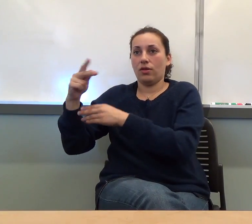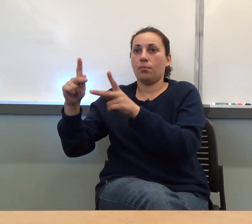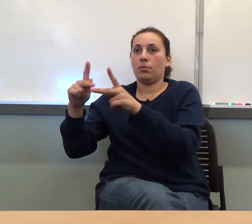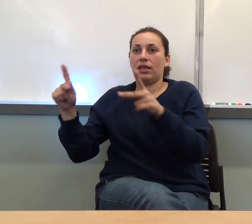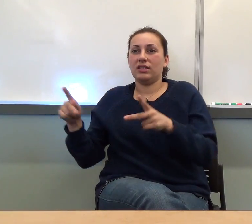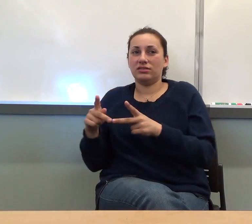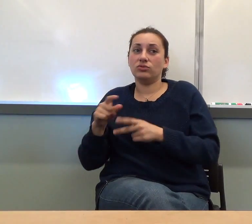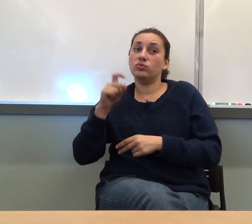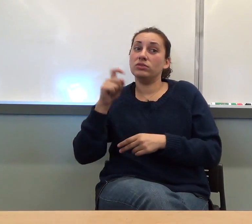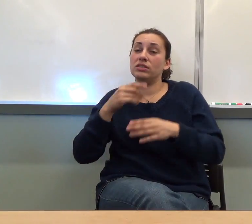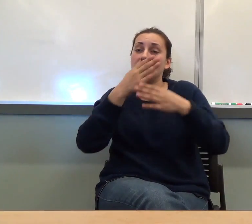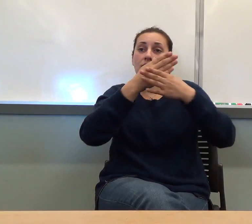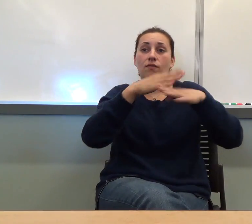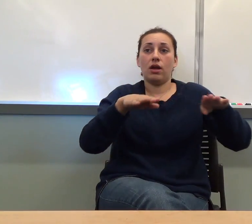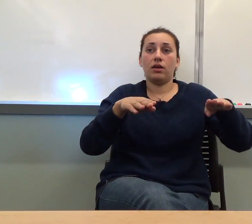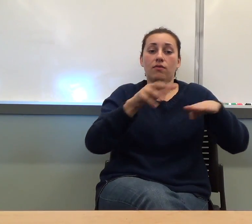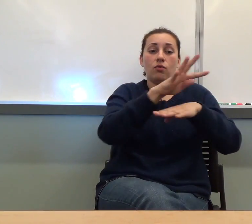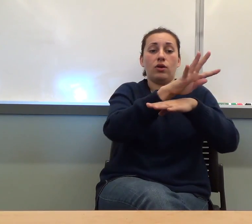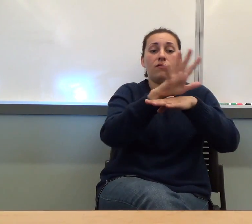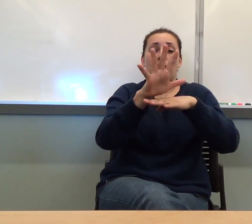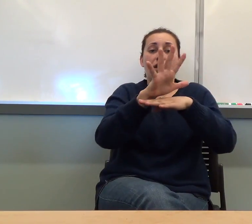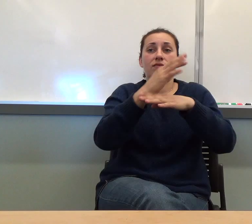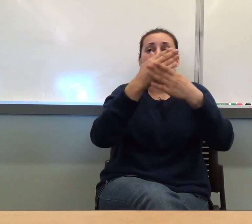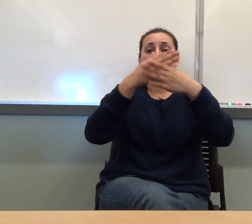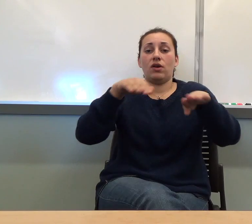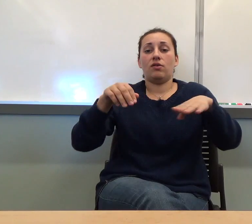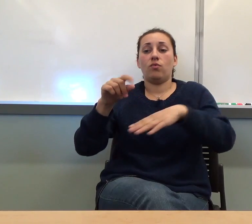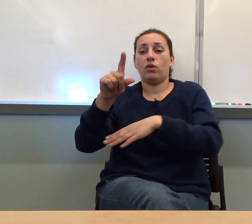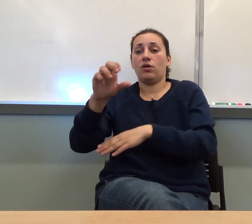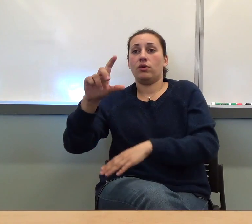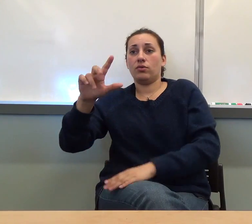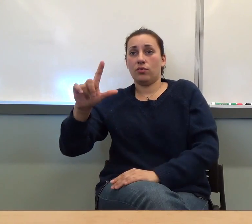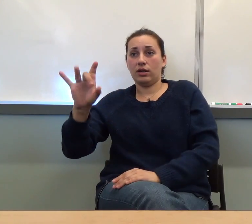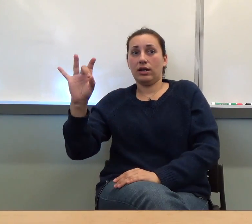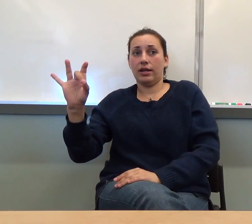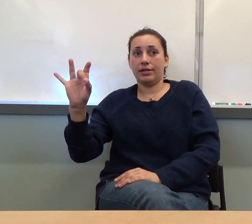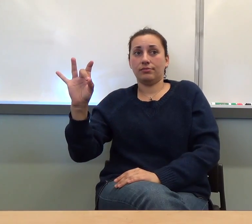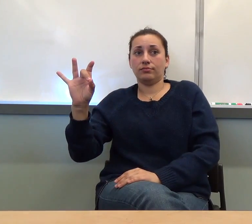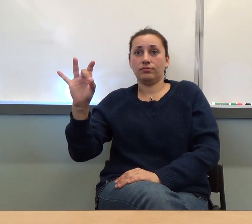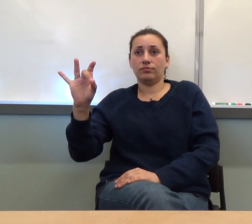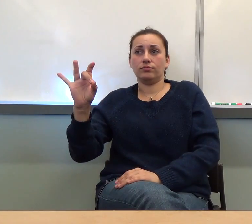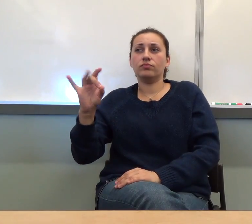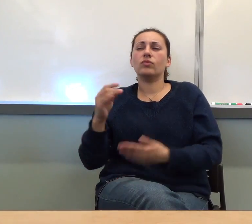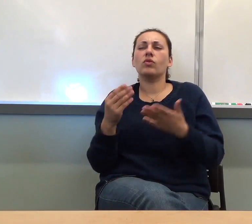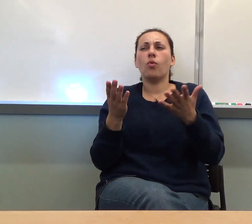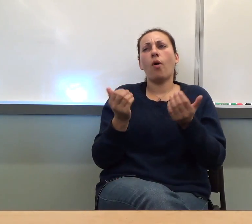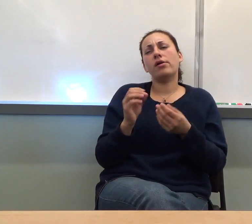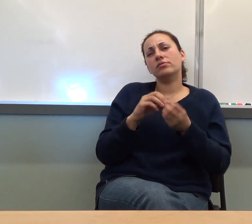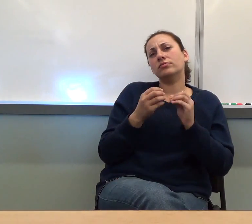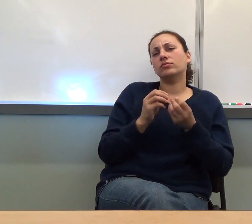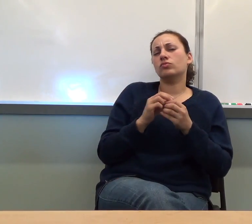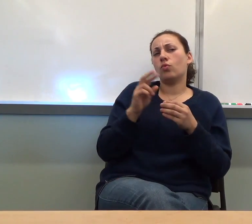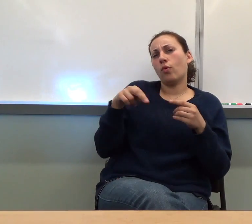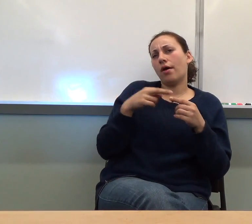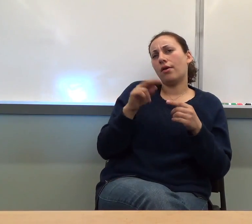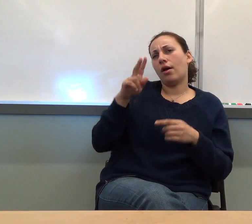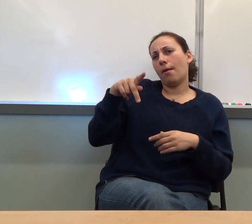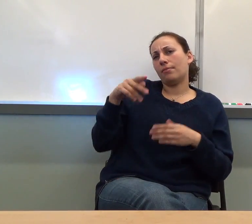45 gets divided into 128. And they want it rounded to the nearest hundredth, so we're going to have to bring down something